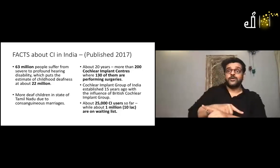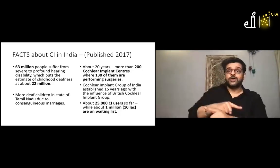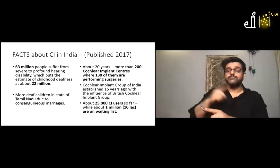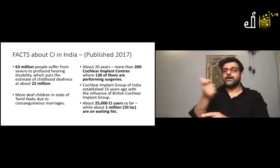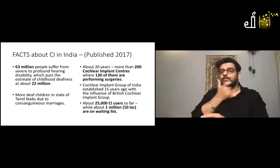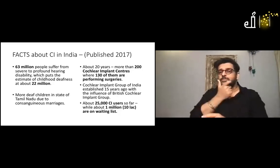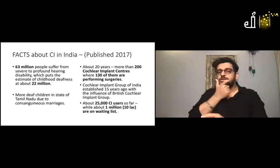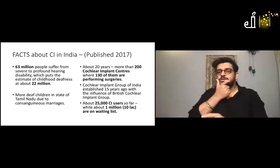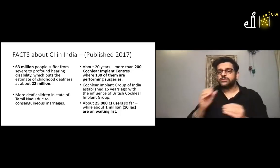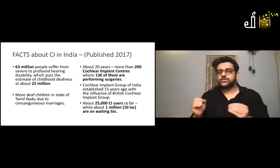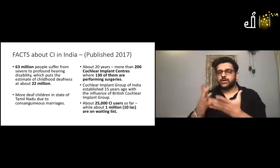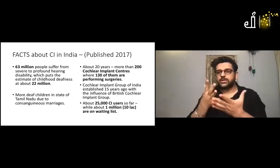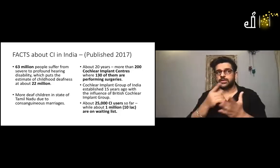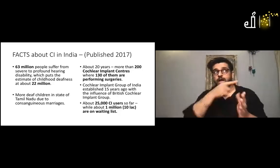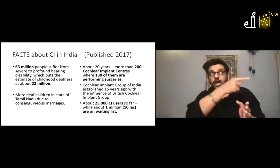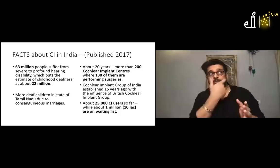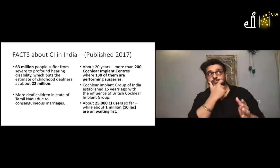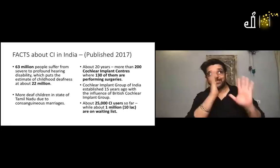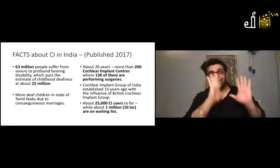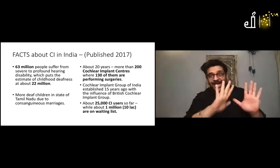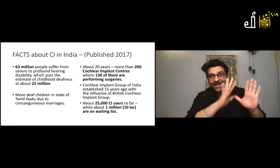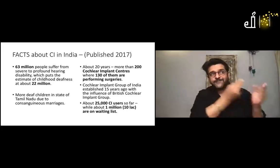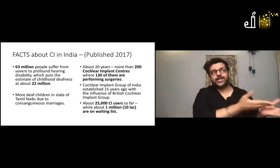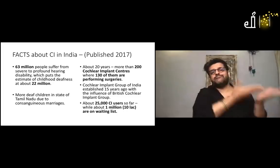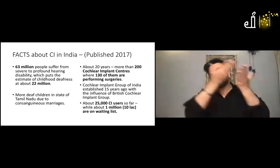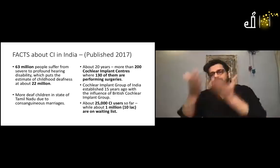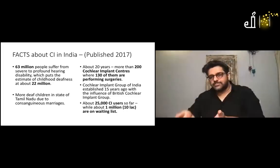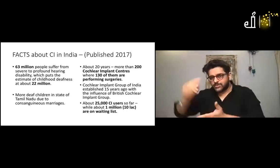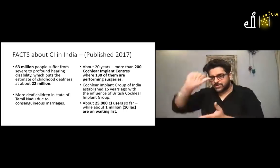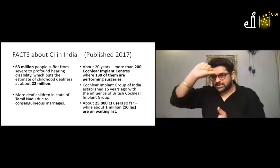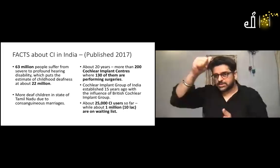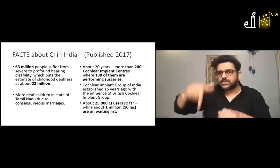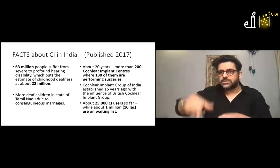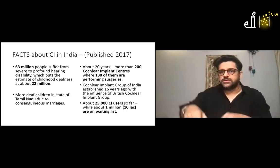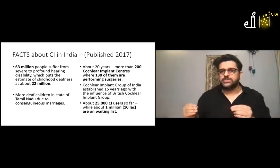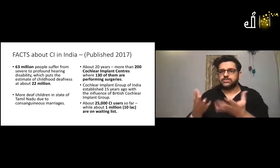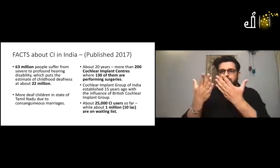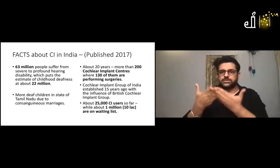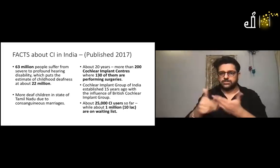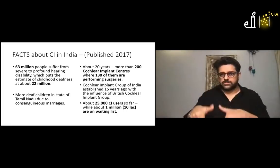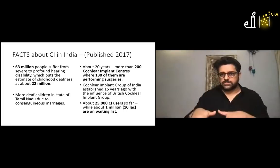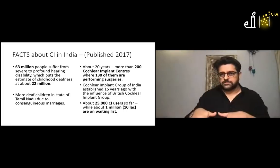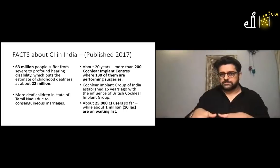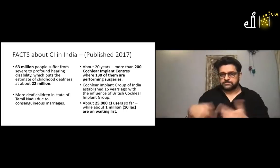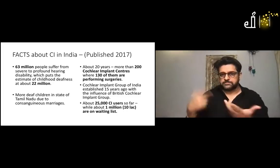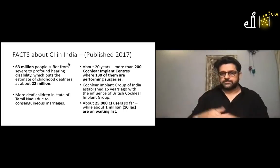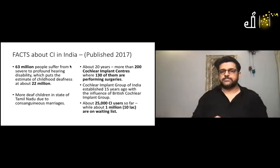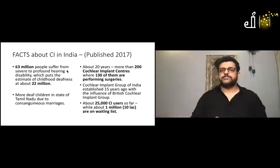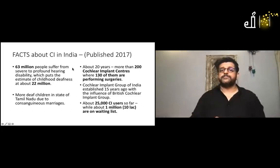Cochlear implant group came from British cochlear implant group, and that brought it to